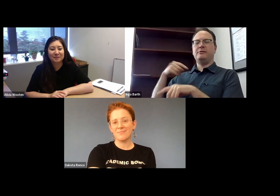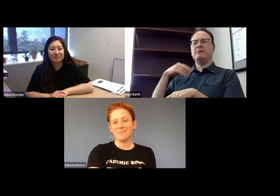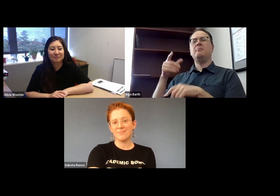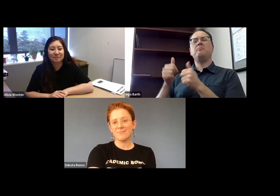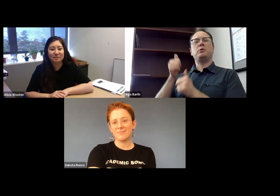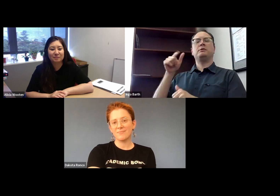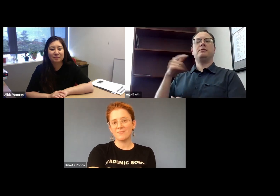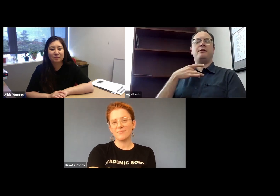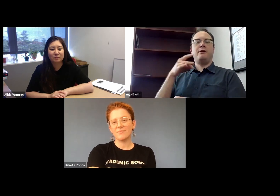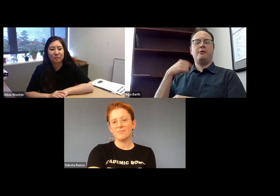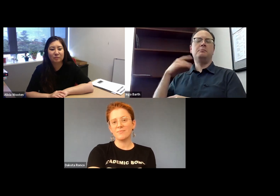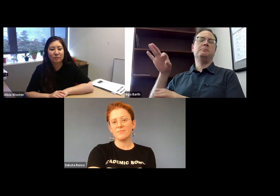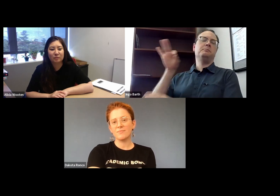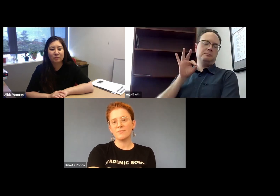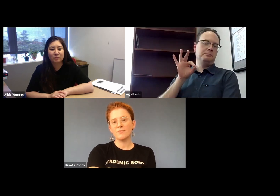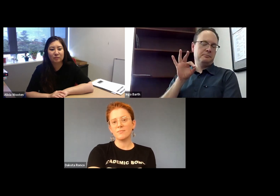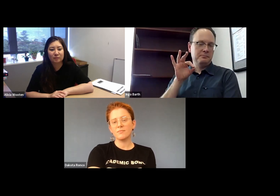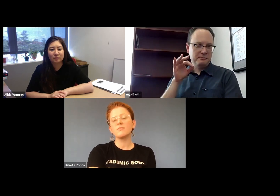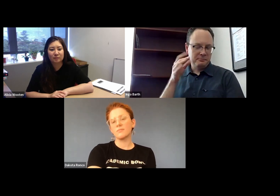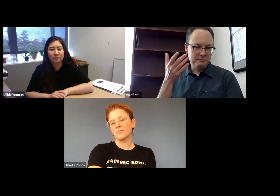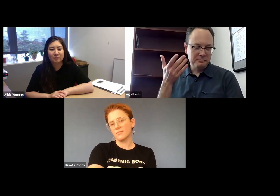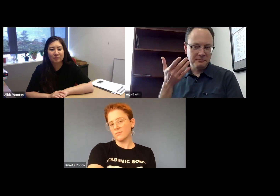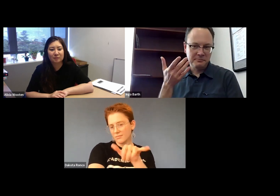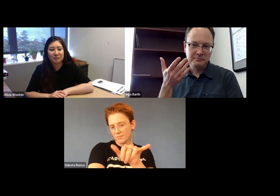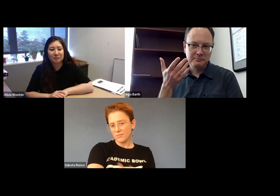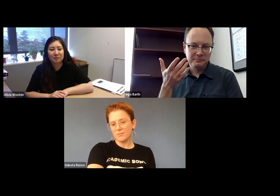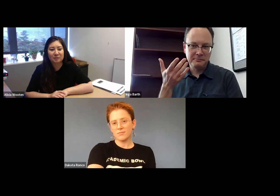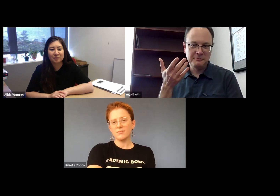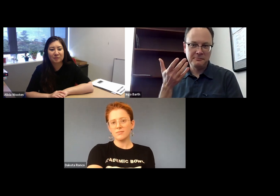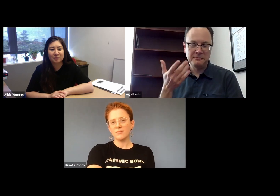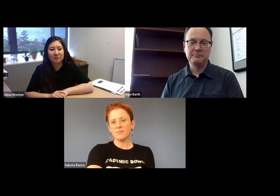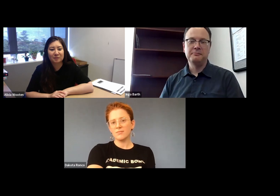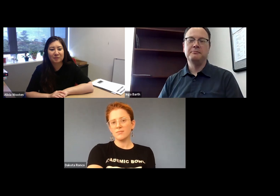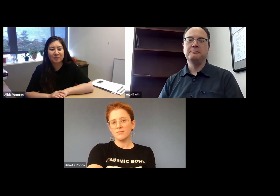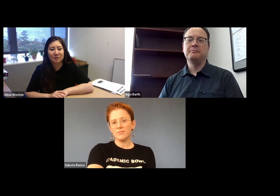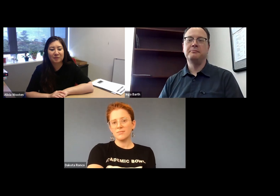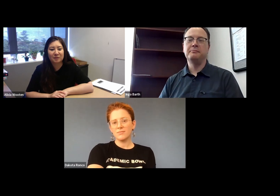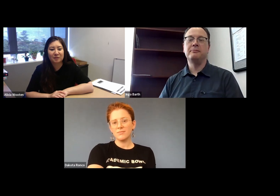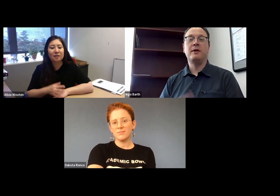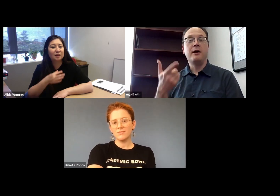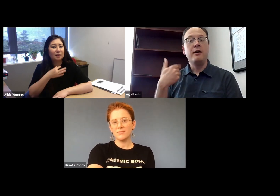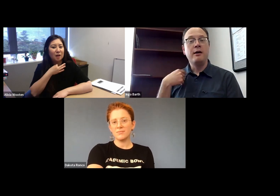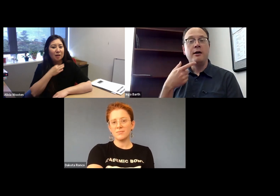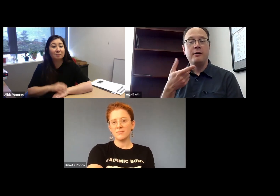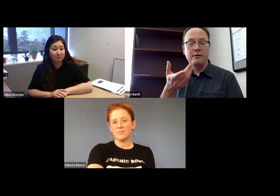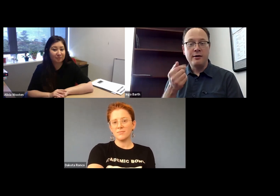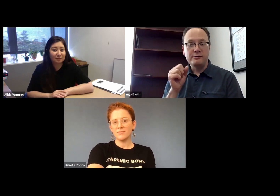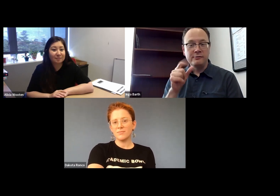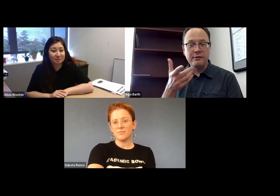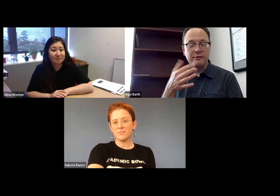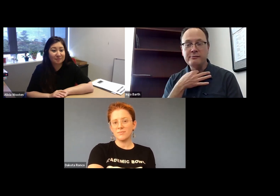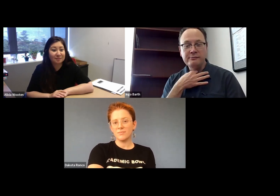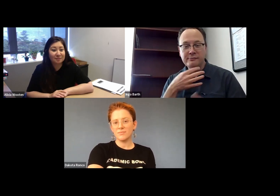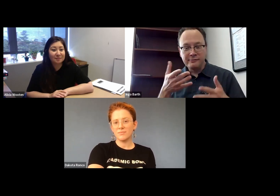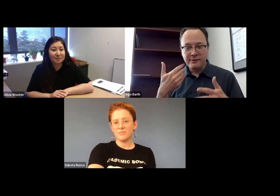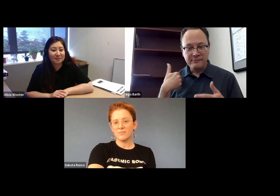True. I'm sort of thinking about, how to standardize these signs. Like there might be one that is, sort of